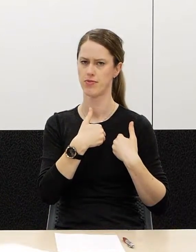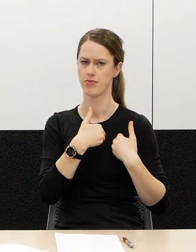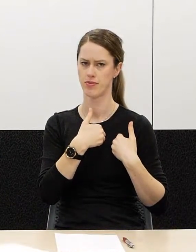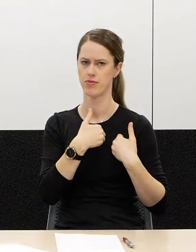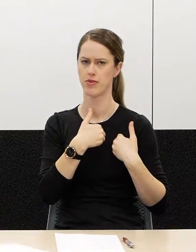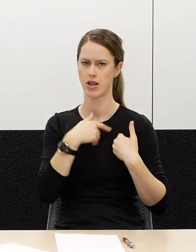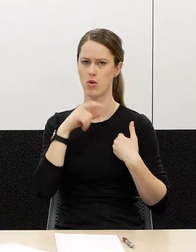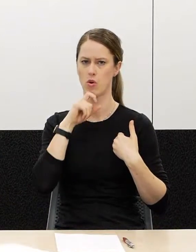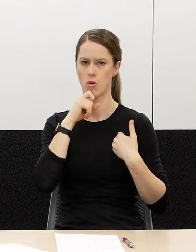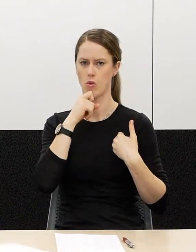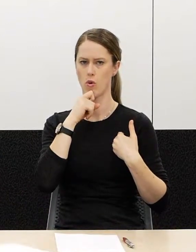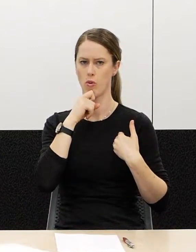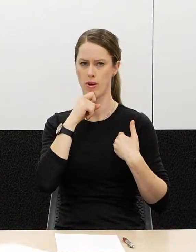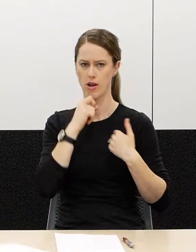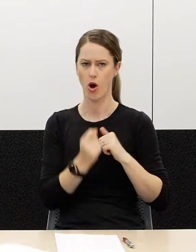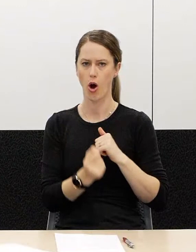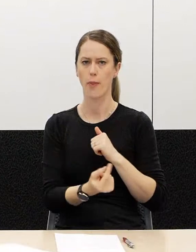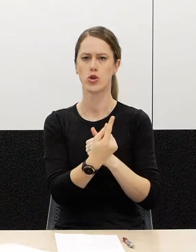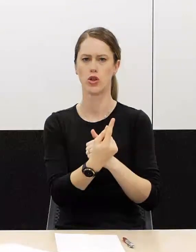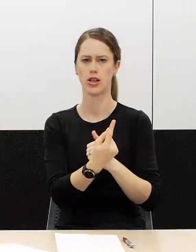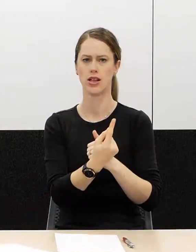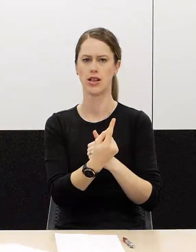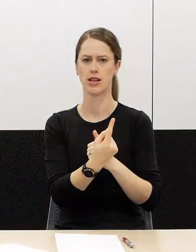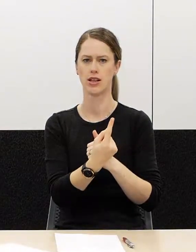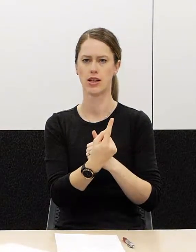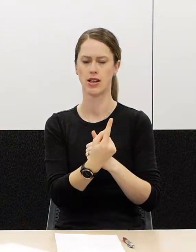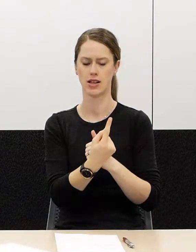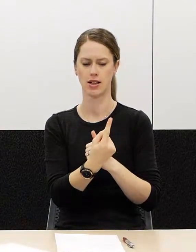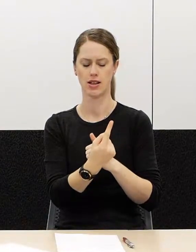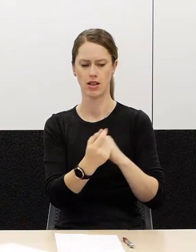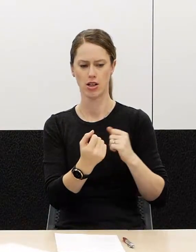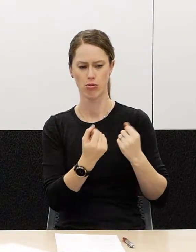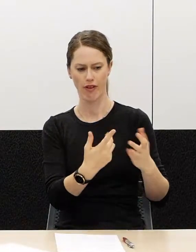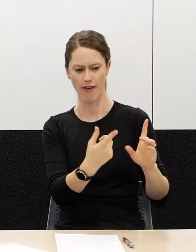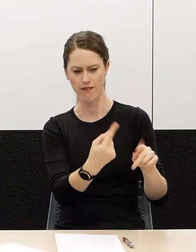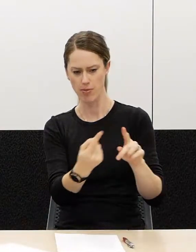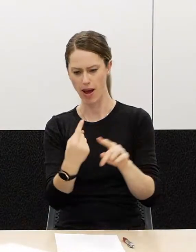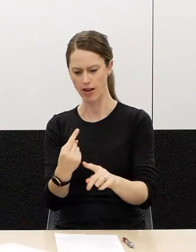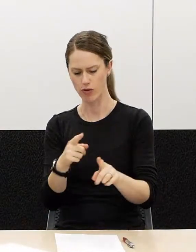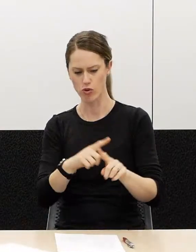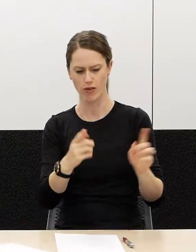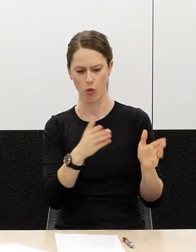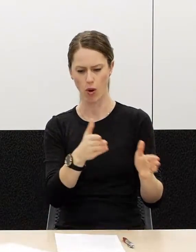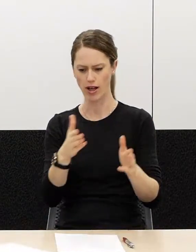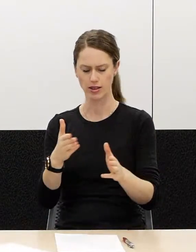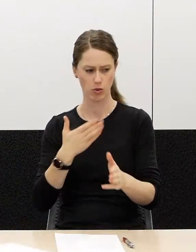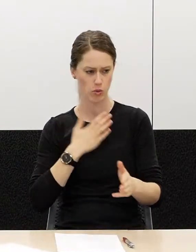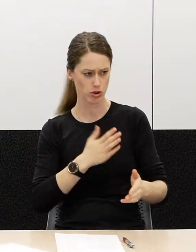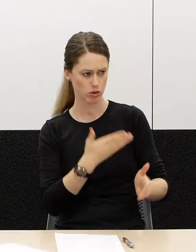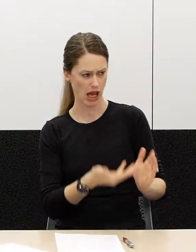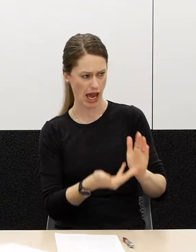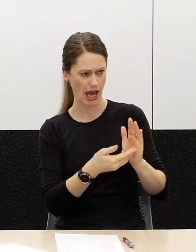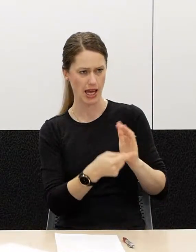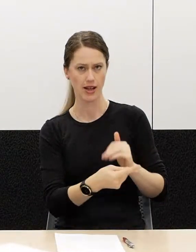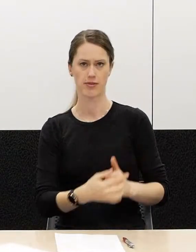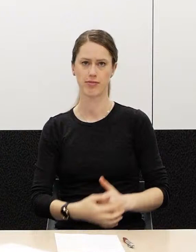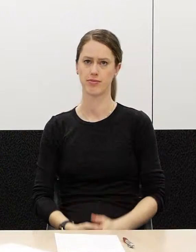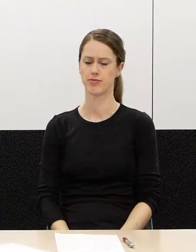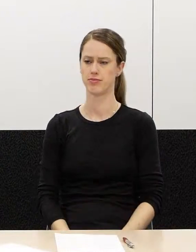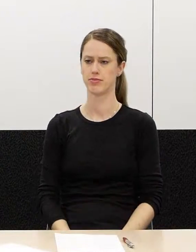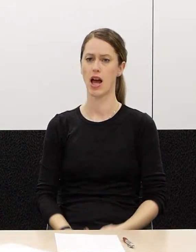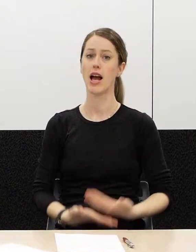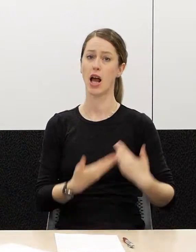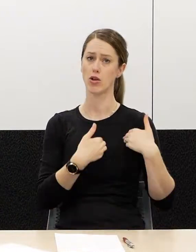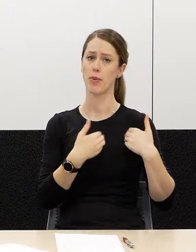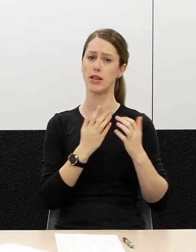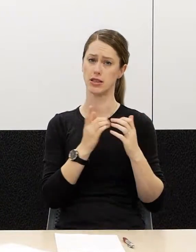and opportunity for them to also provide feedback through various mechanisms. So is there anything you want to add to that? Because accountability